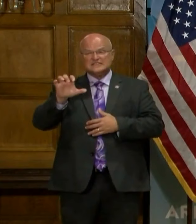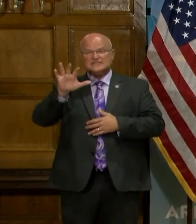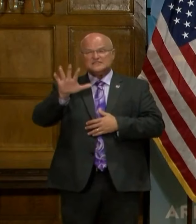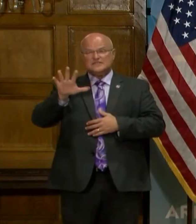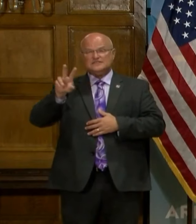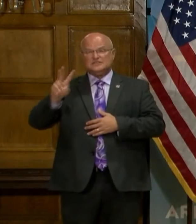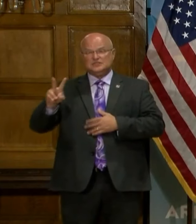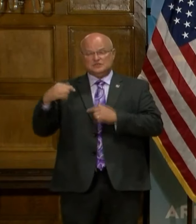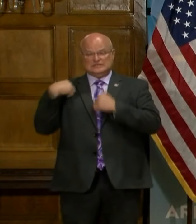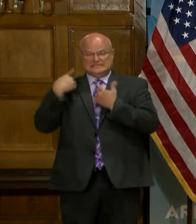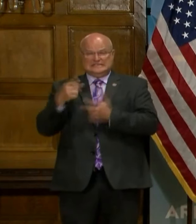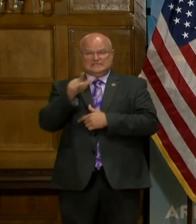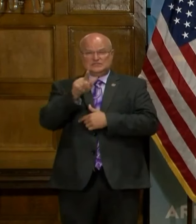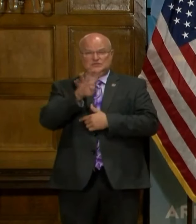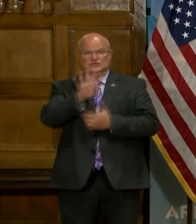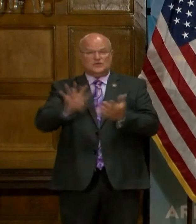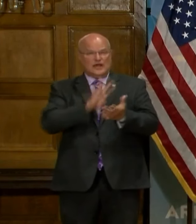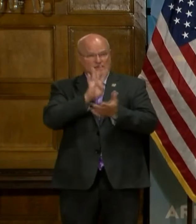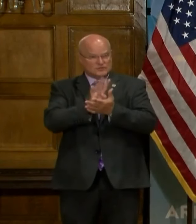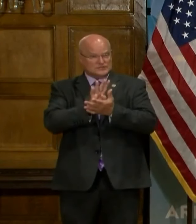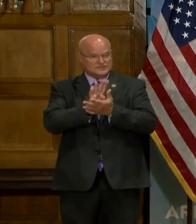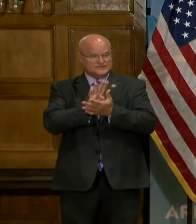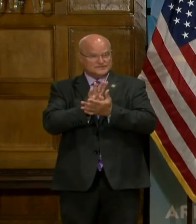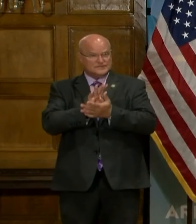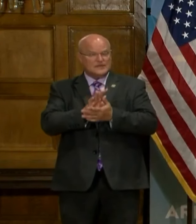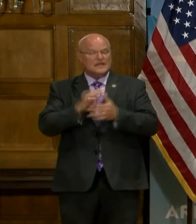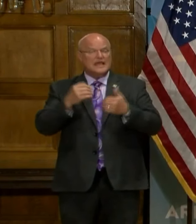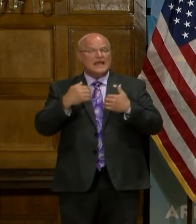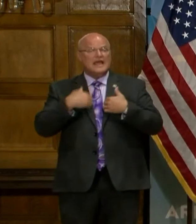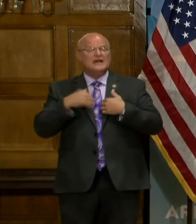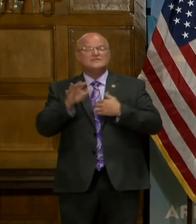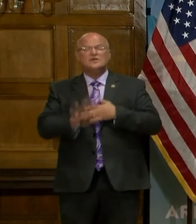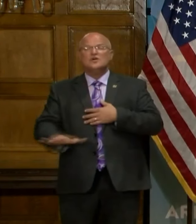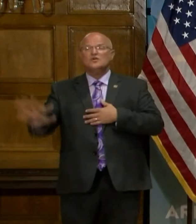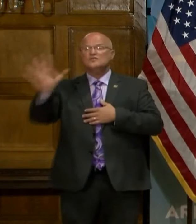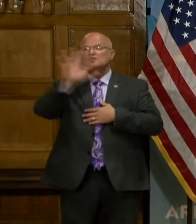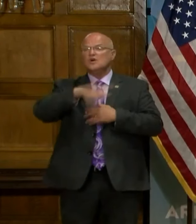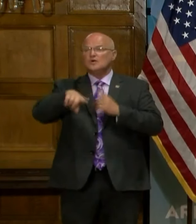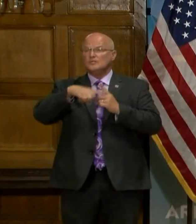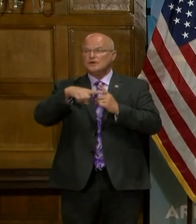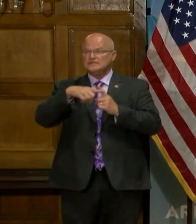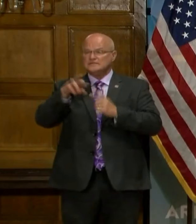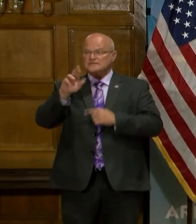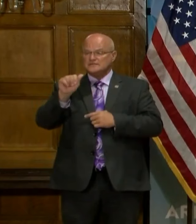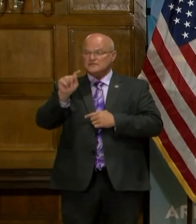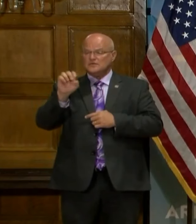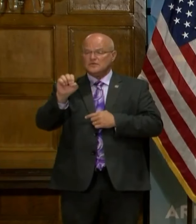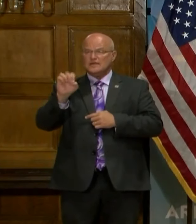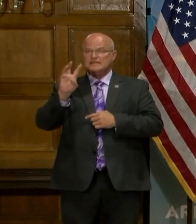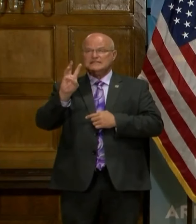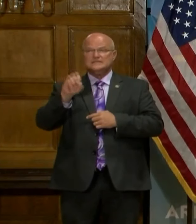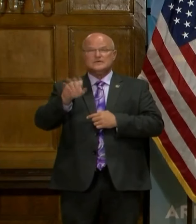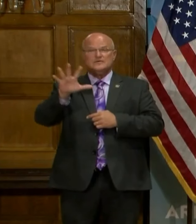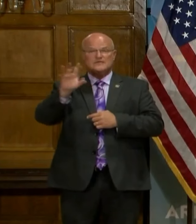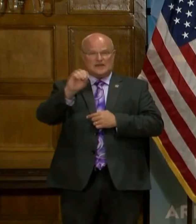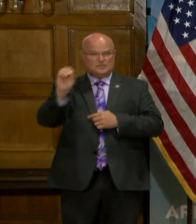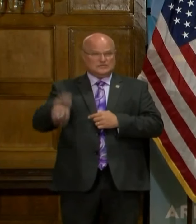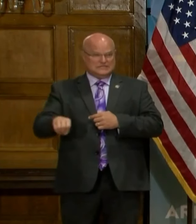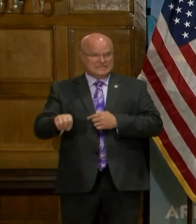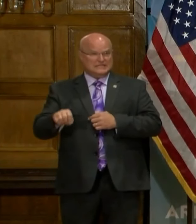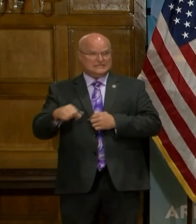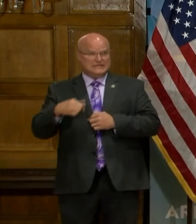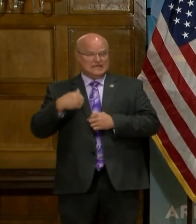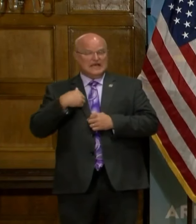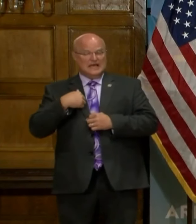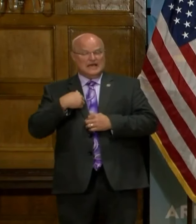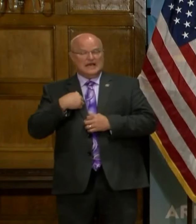6,652 over the last 24 hours. And we have an overall positivity rate of 6.5%, which I